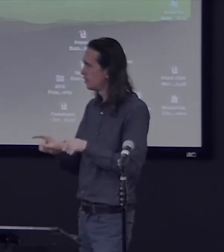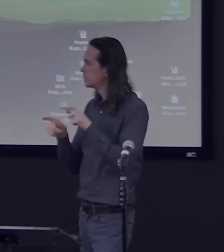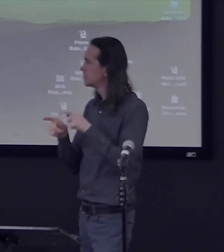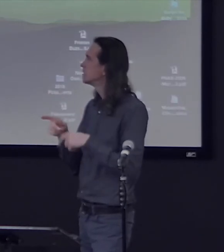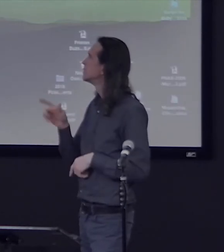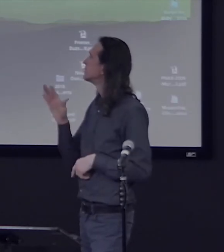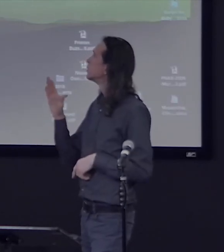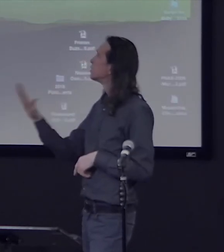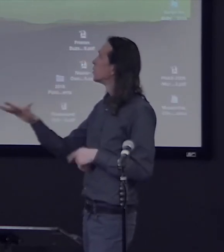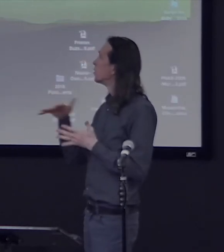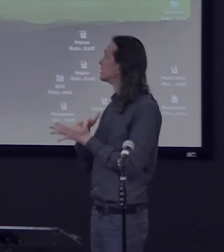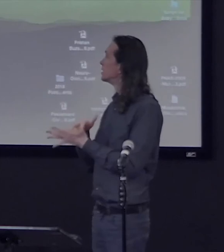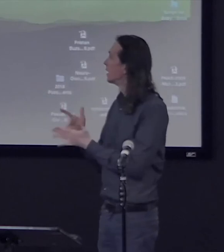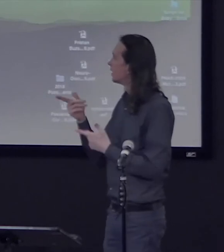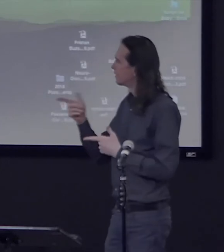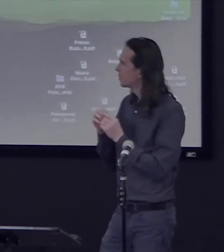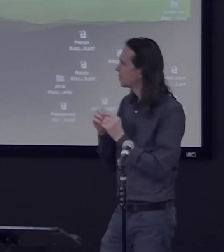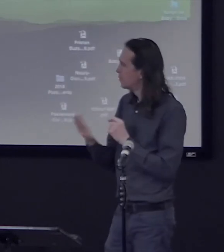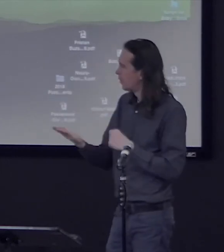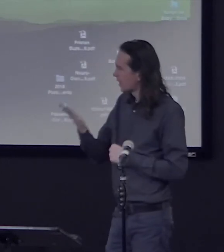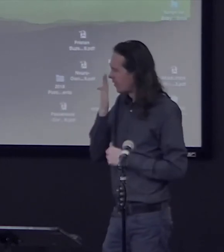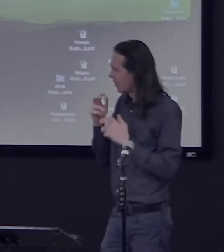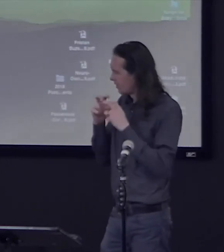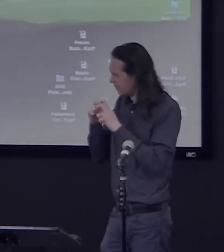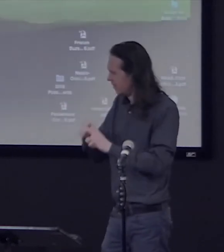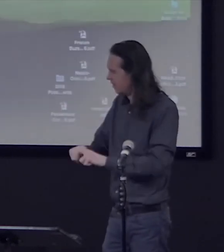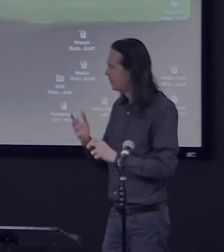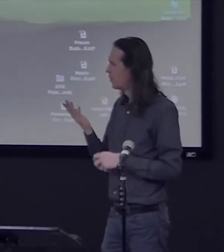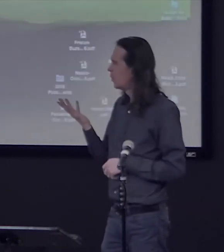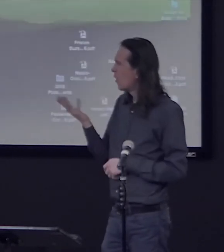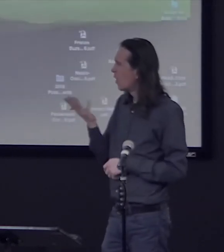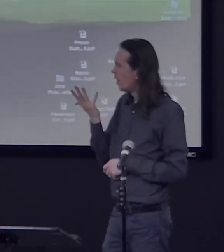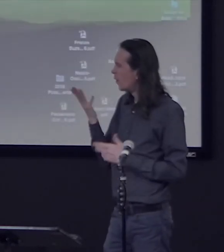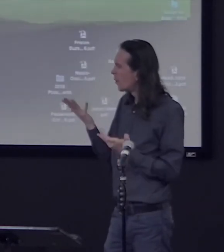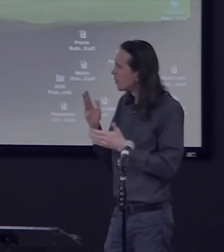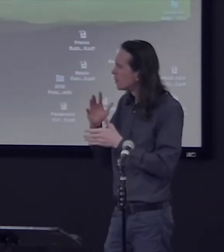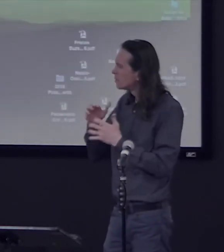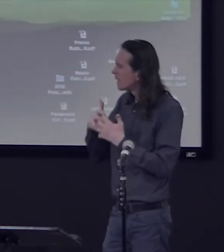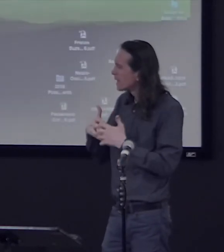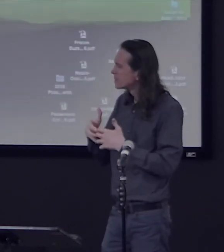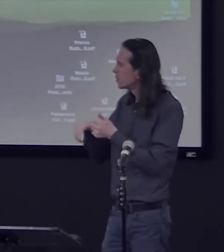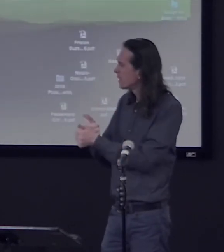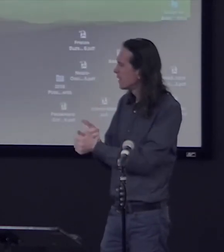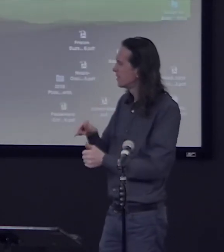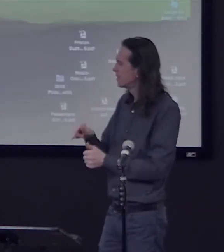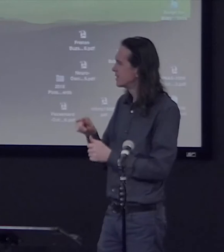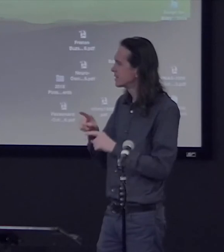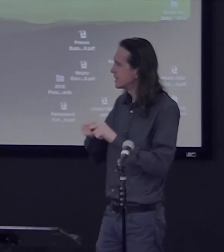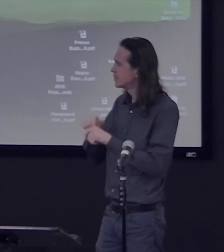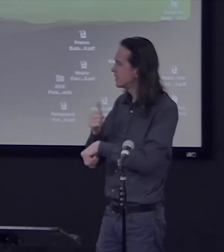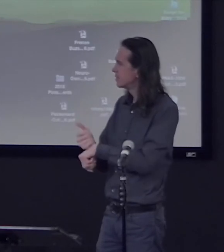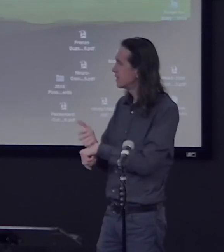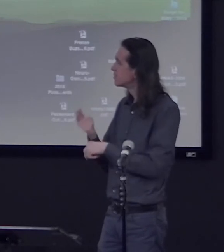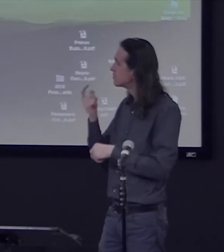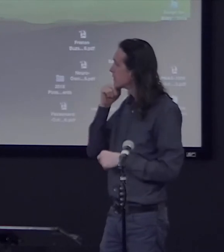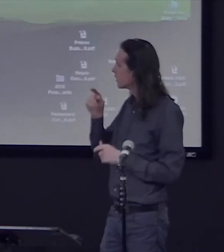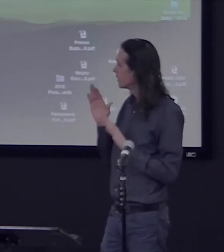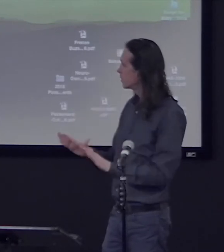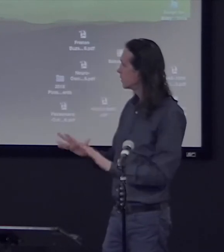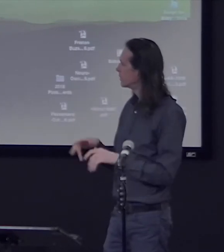interactive based it needs to be acquired that way um your study really brought that into brought that really up close the